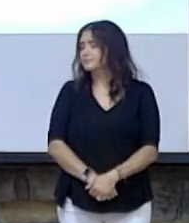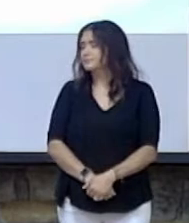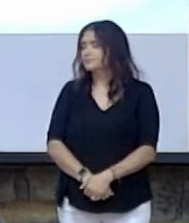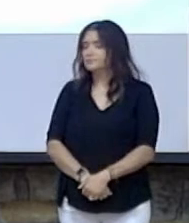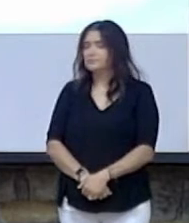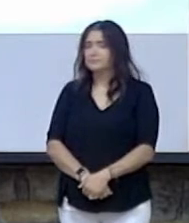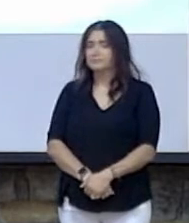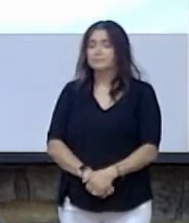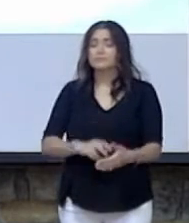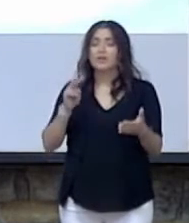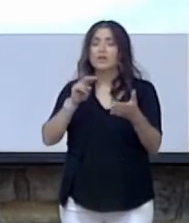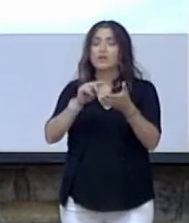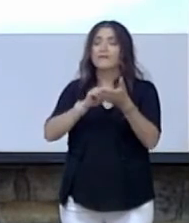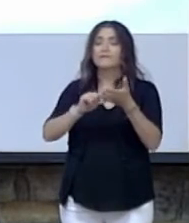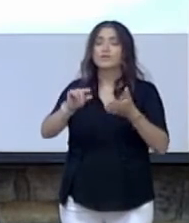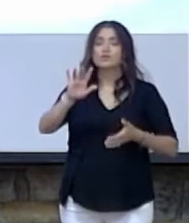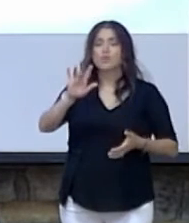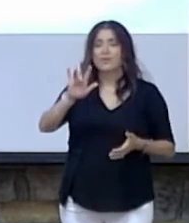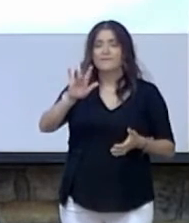Look at verse